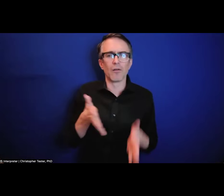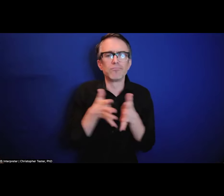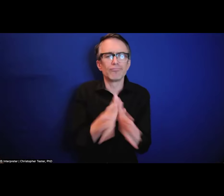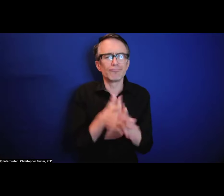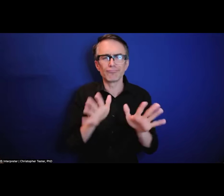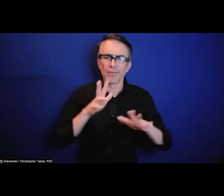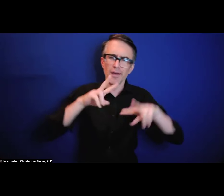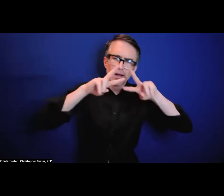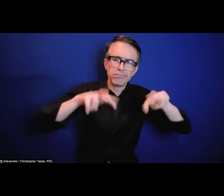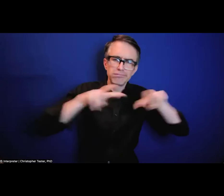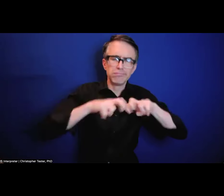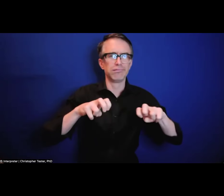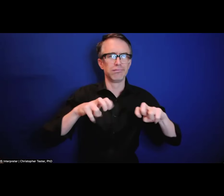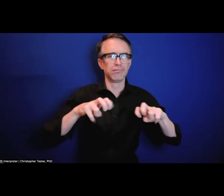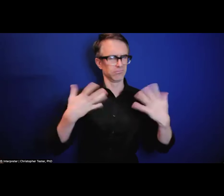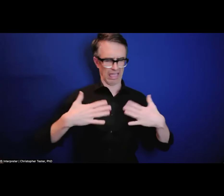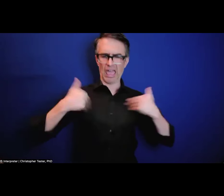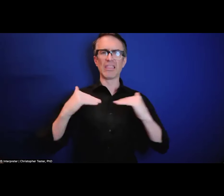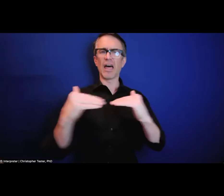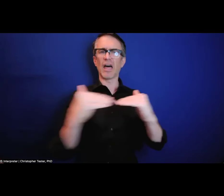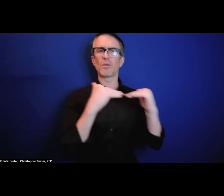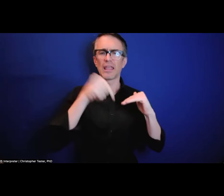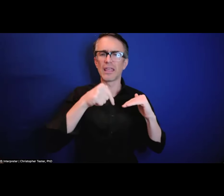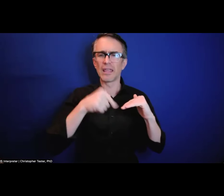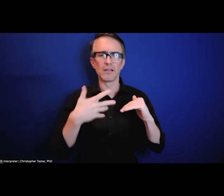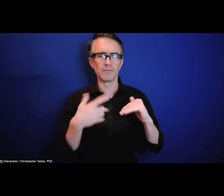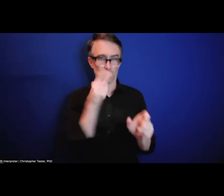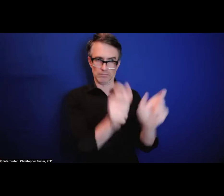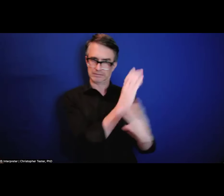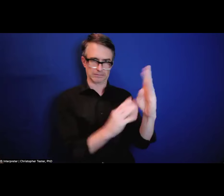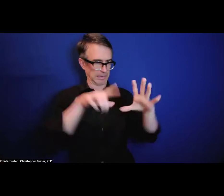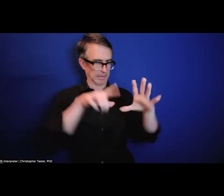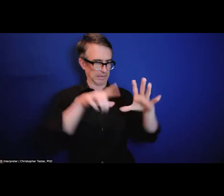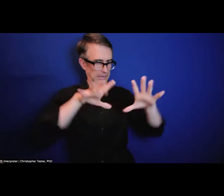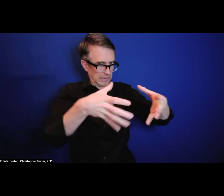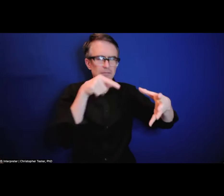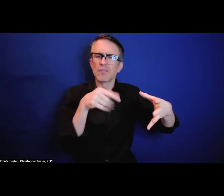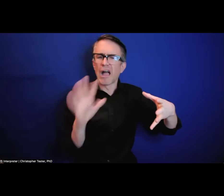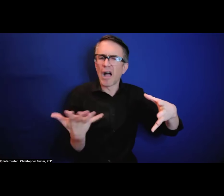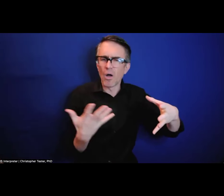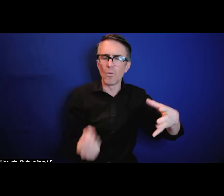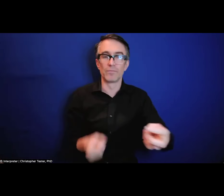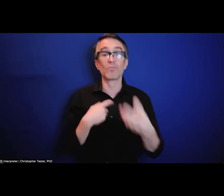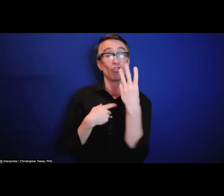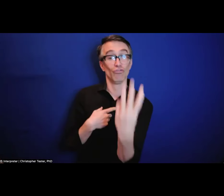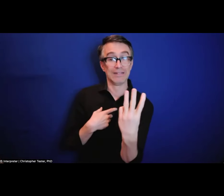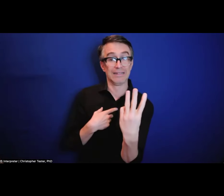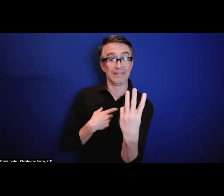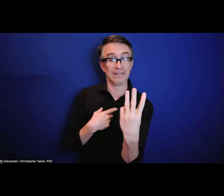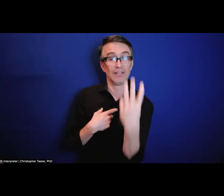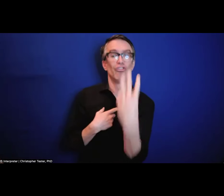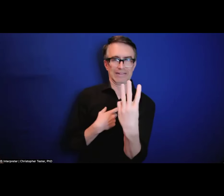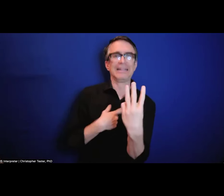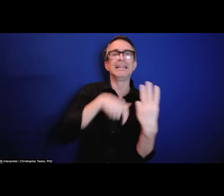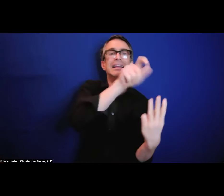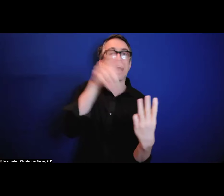with disabilities with 3 expert presentations from the World Health Organization as well as from